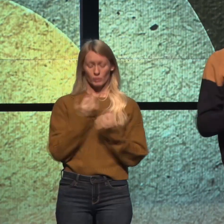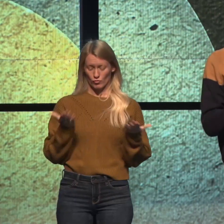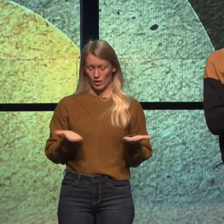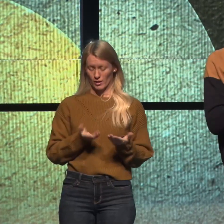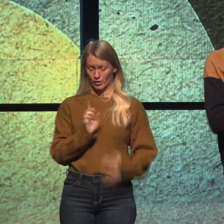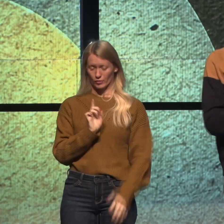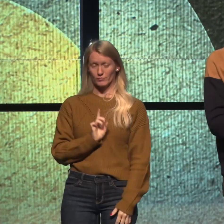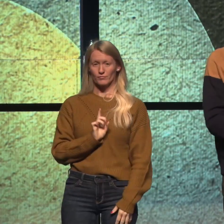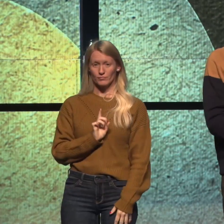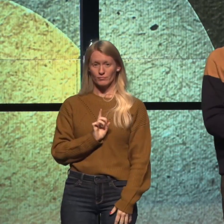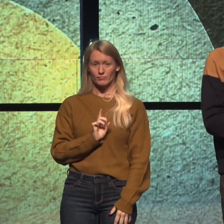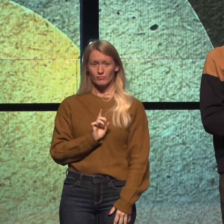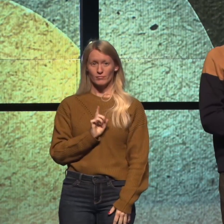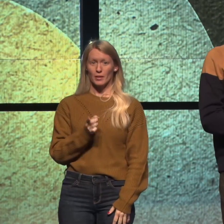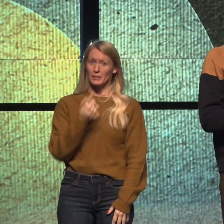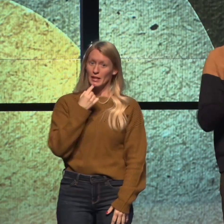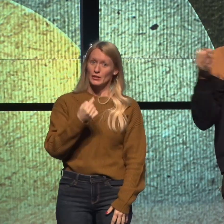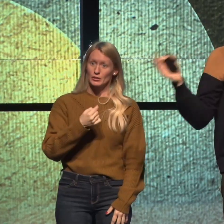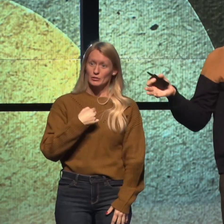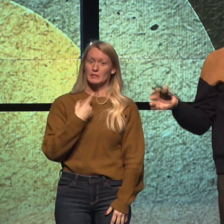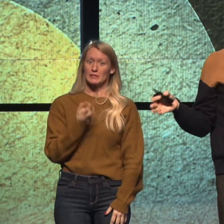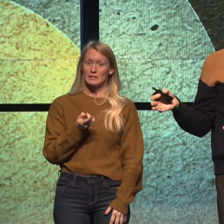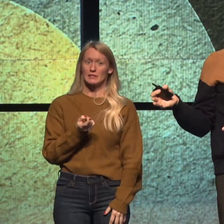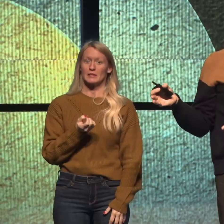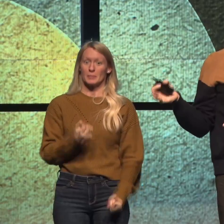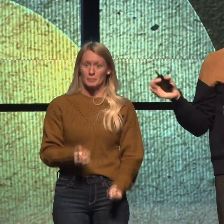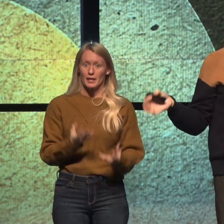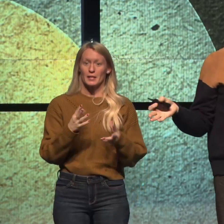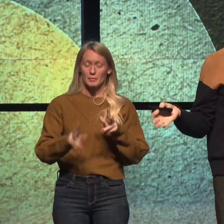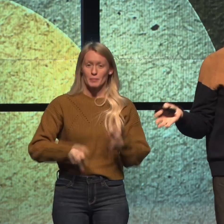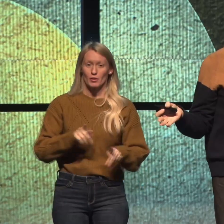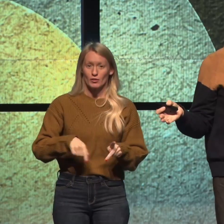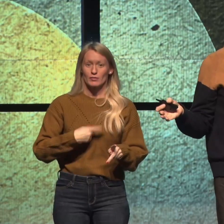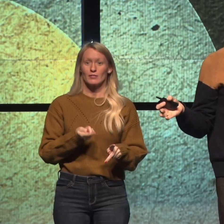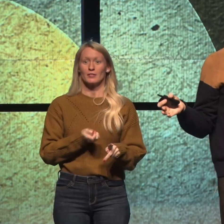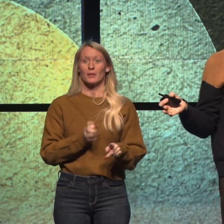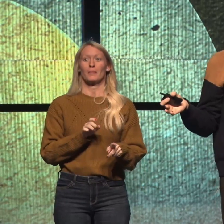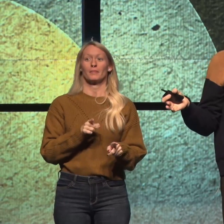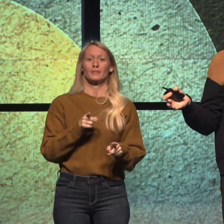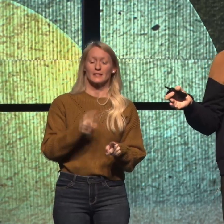these are probably gonna be popular. So don't wait until the last verse.